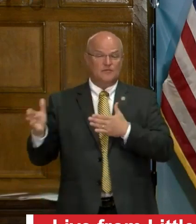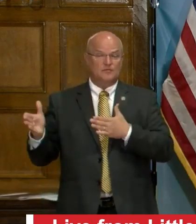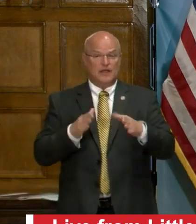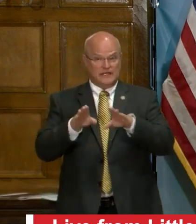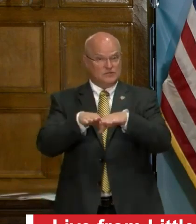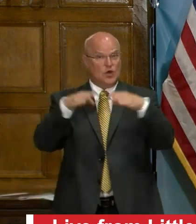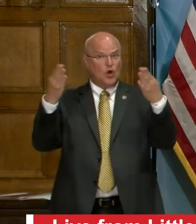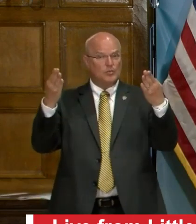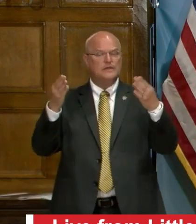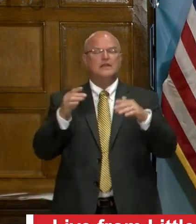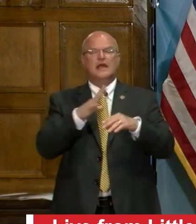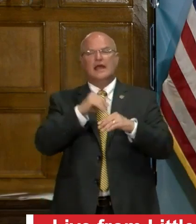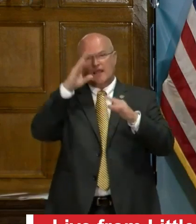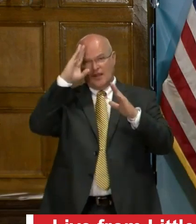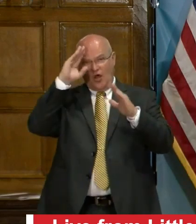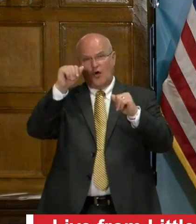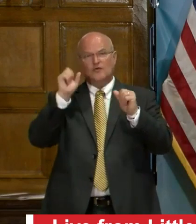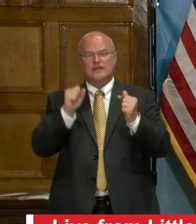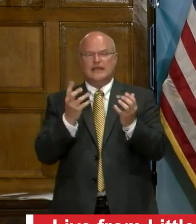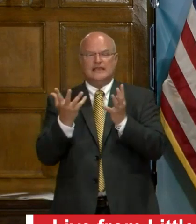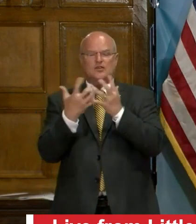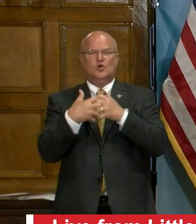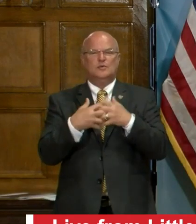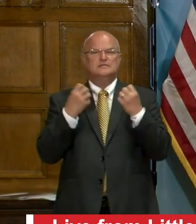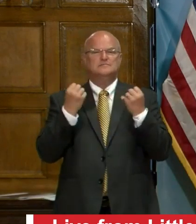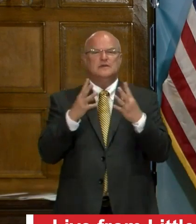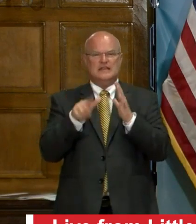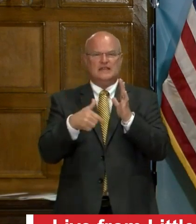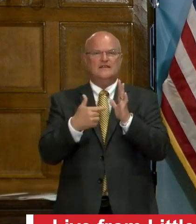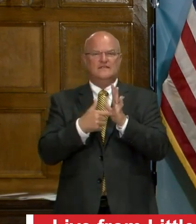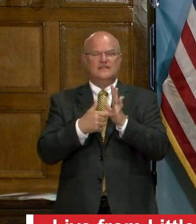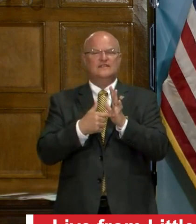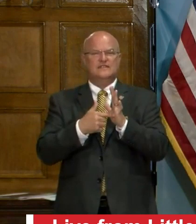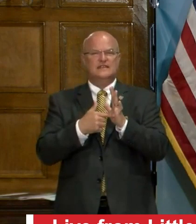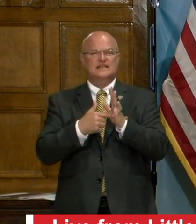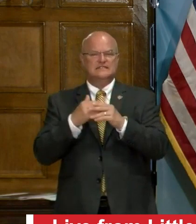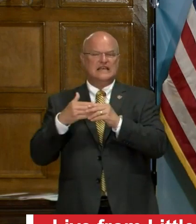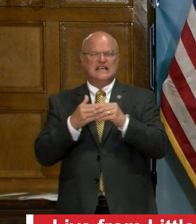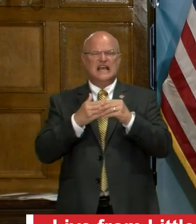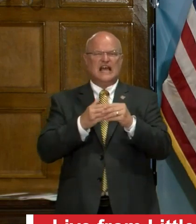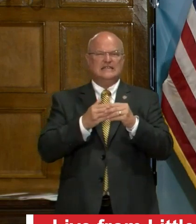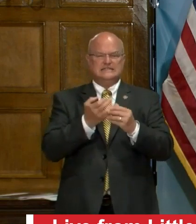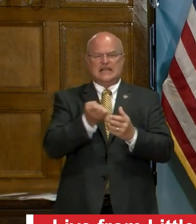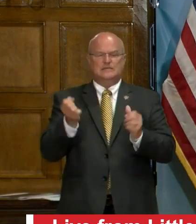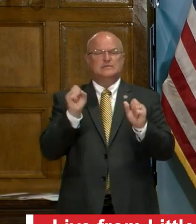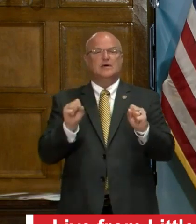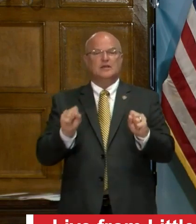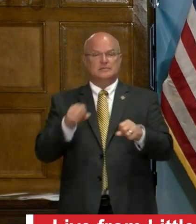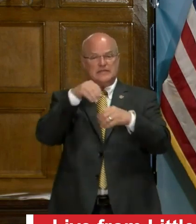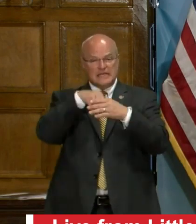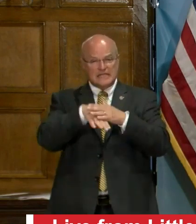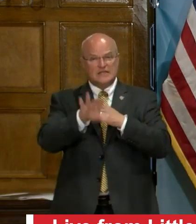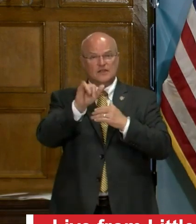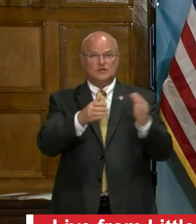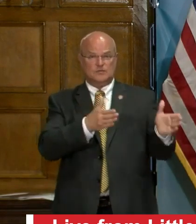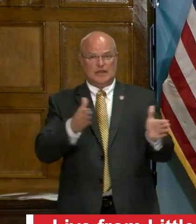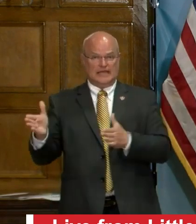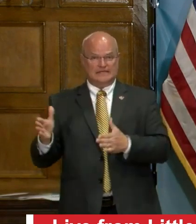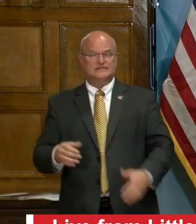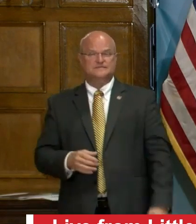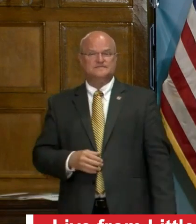to open, and hopefully we can incorporate as many of these guidance elements as possible into those